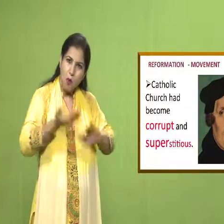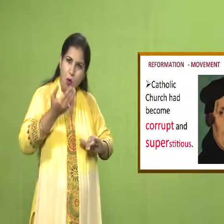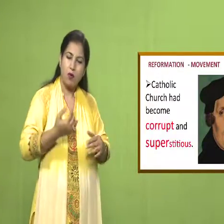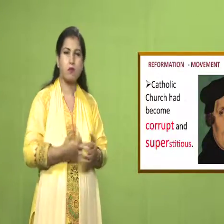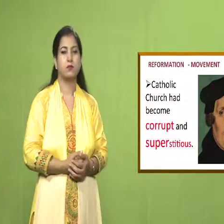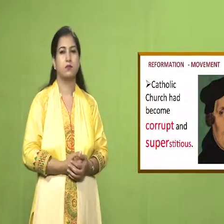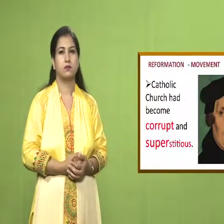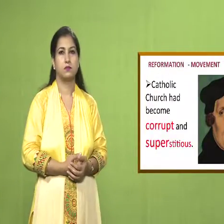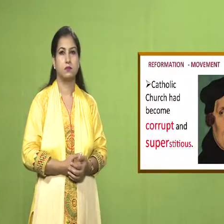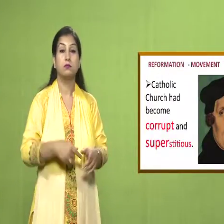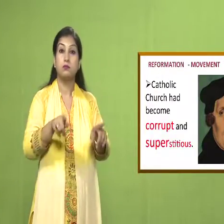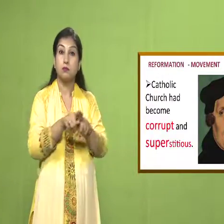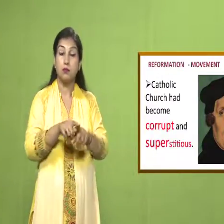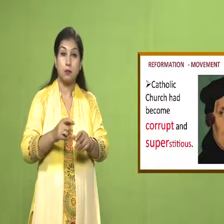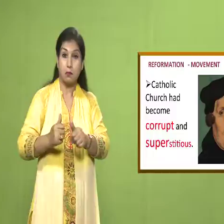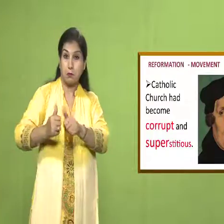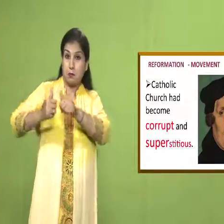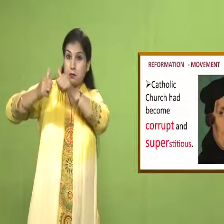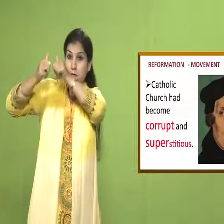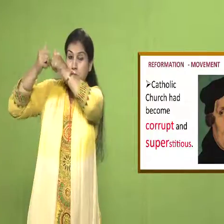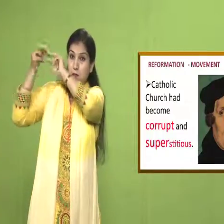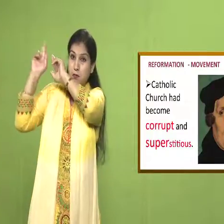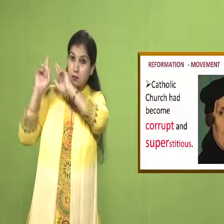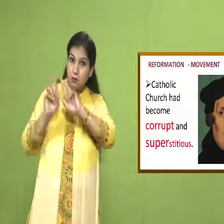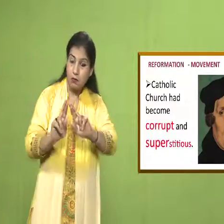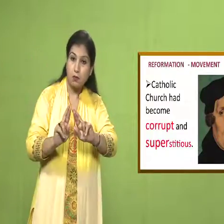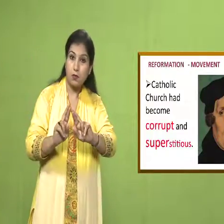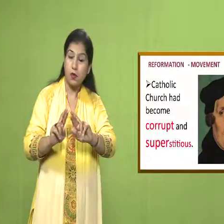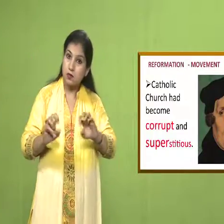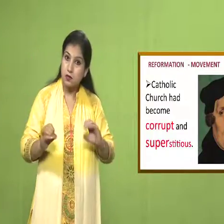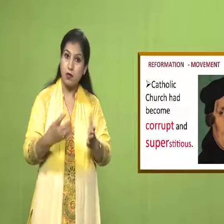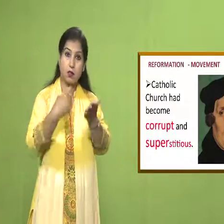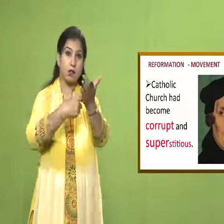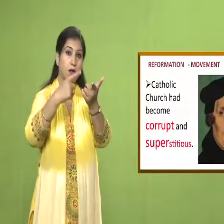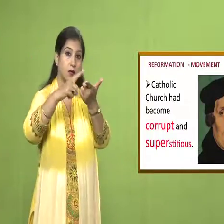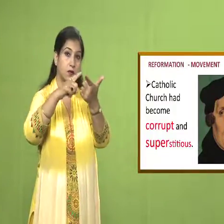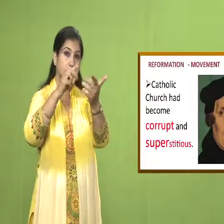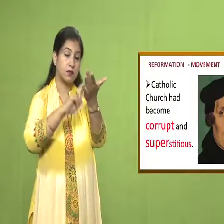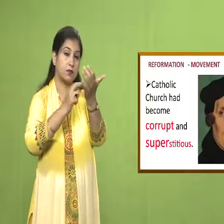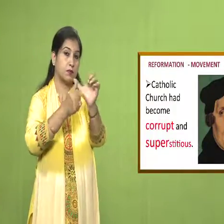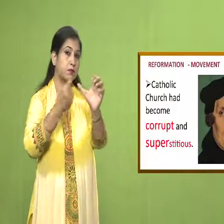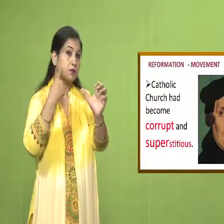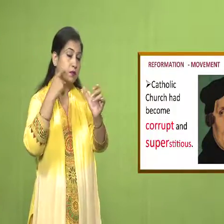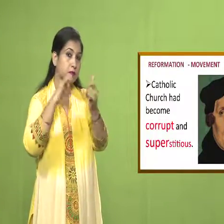With the beginning of Renaissance, people started to question the useless church practices.